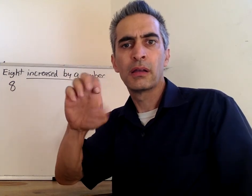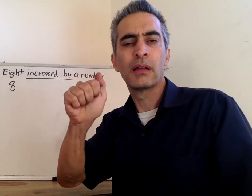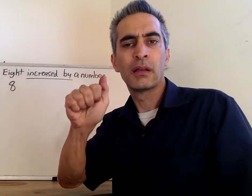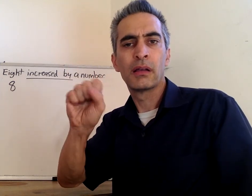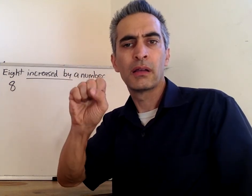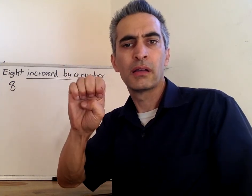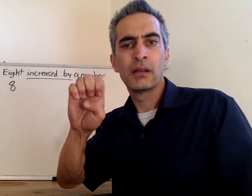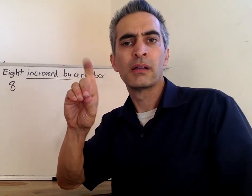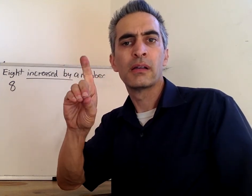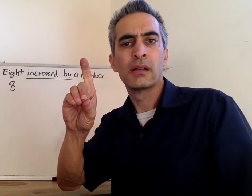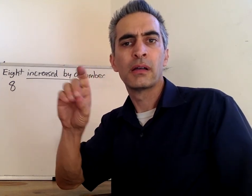What do they mean?